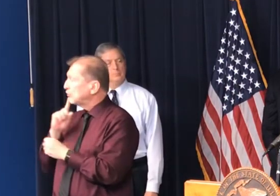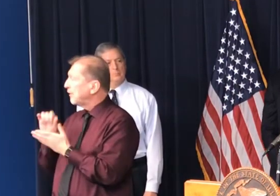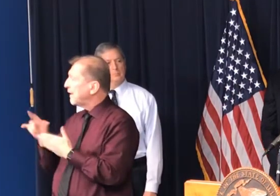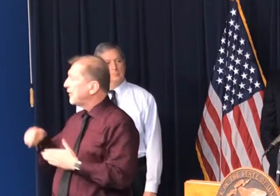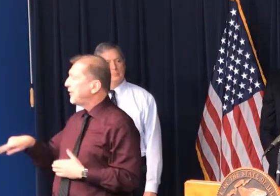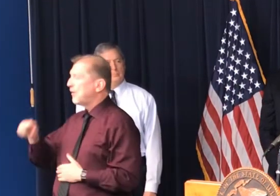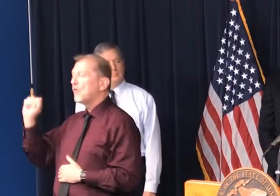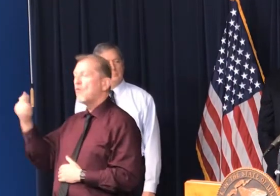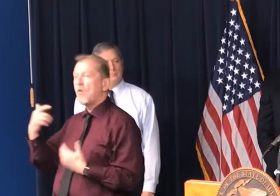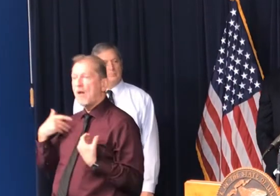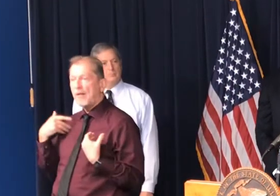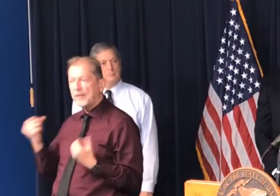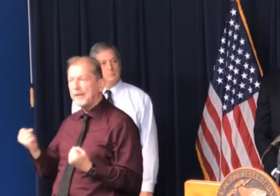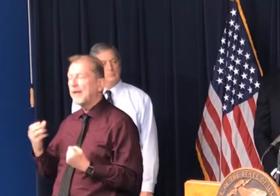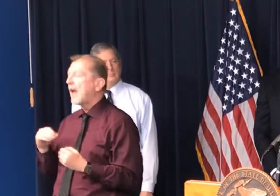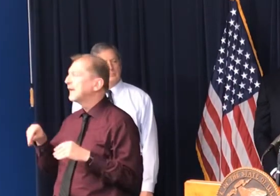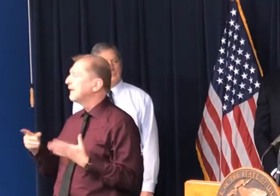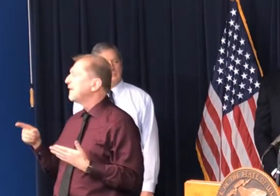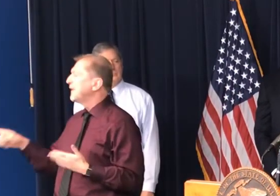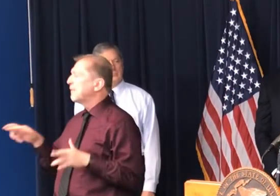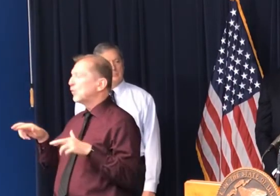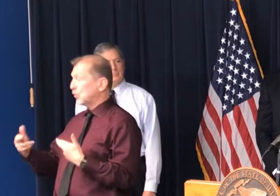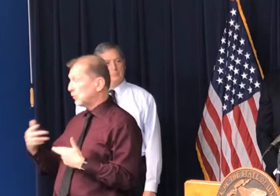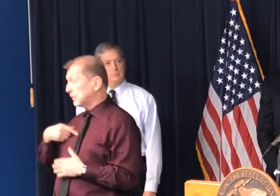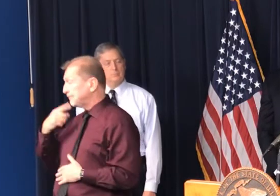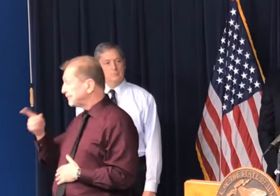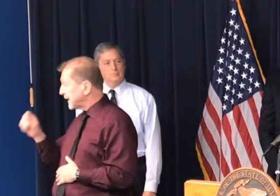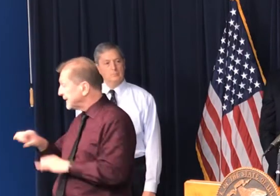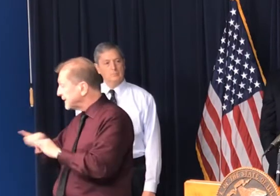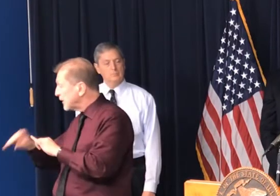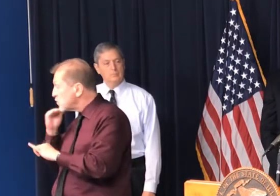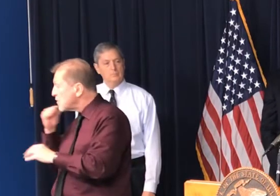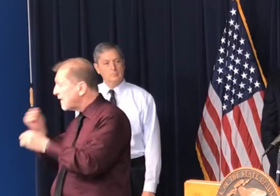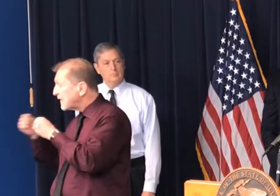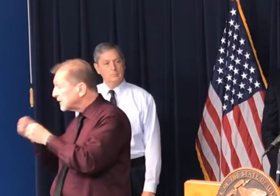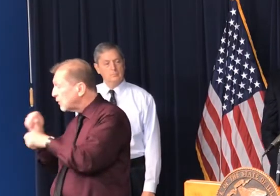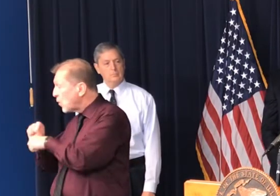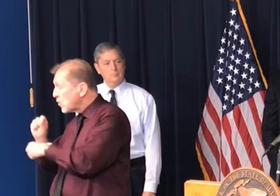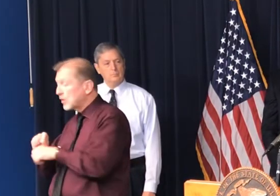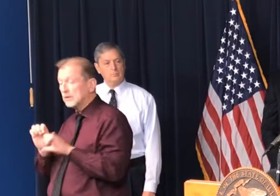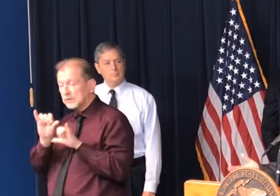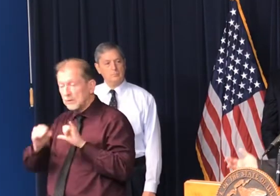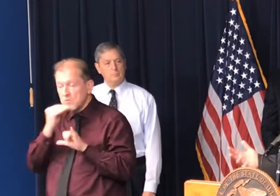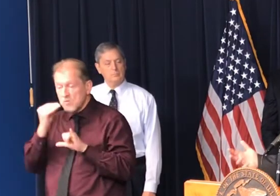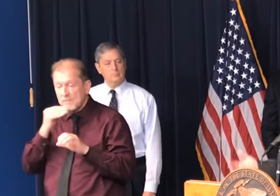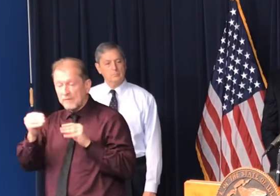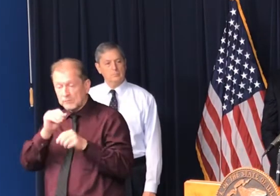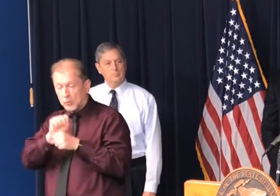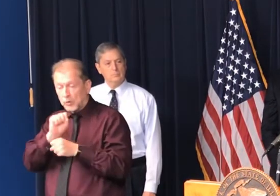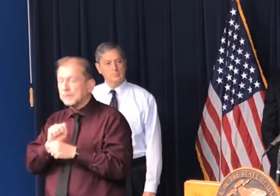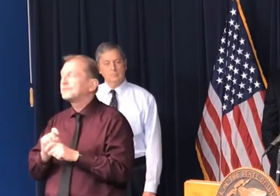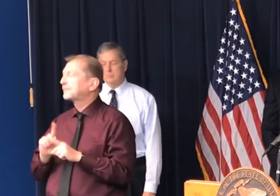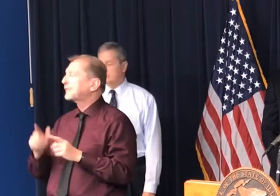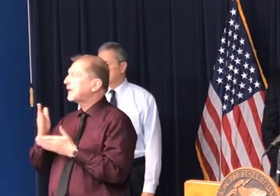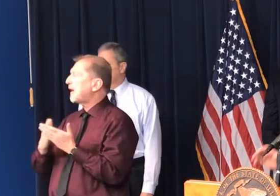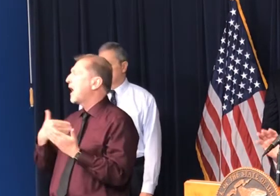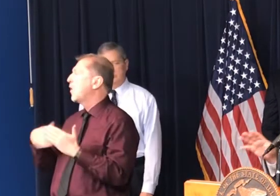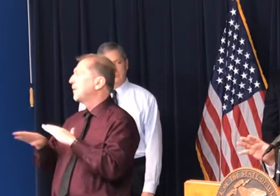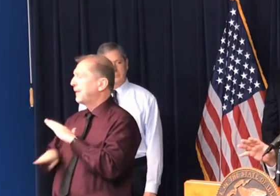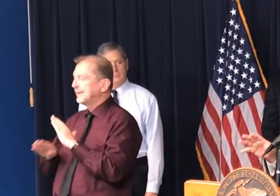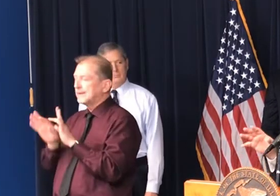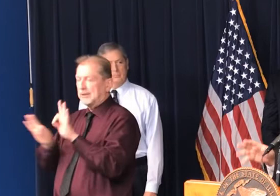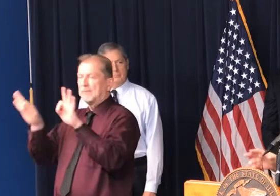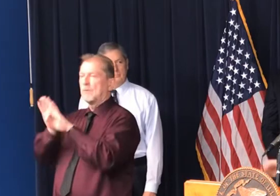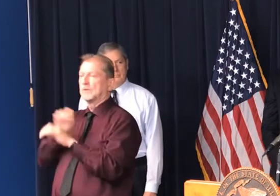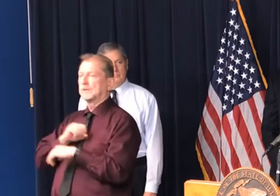they're healthy, giving them, you know, room to stay at home for many of them, but we've got some core staff who are here just